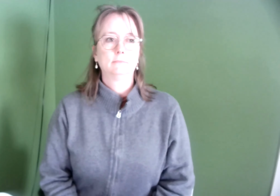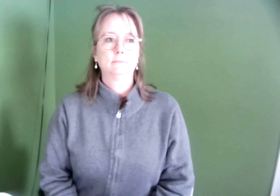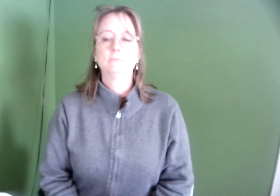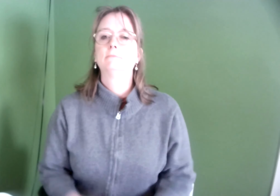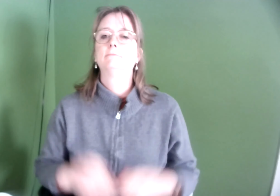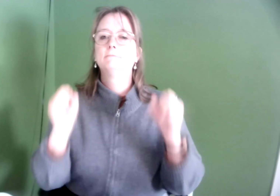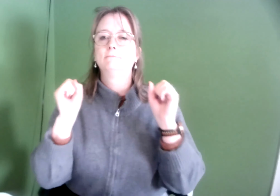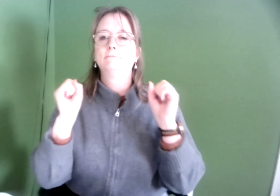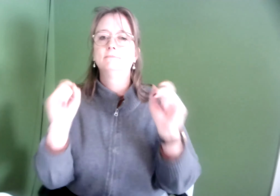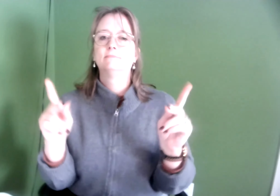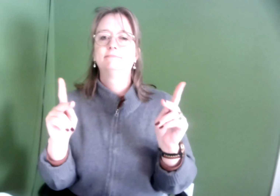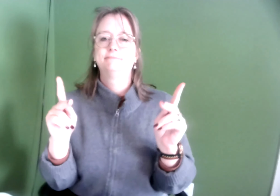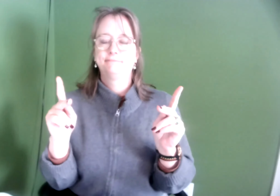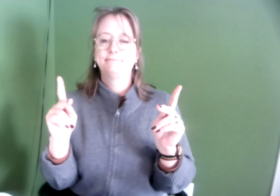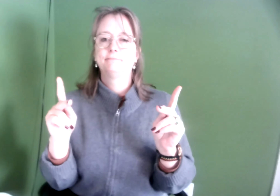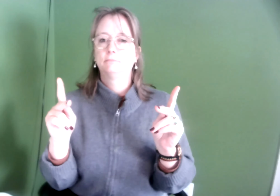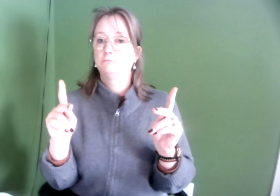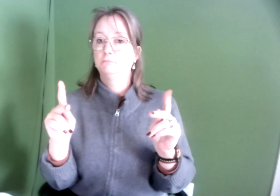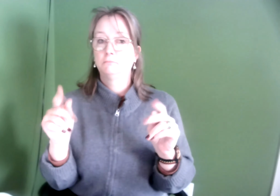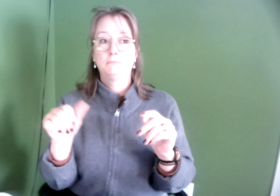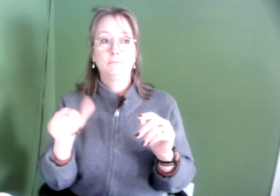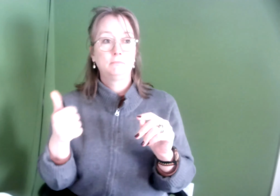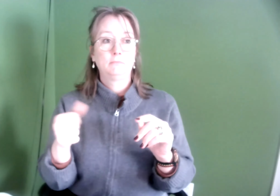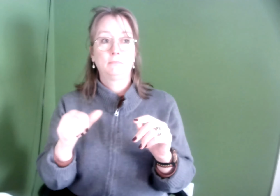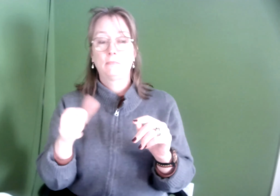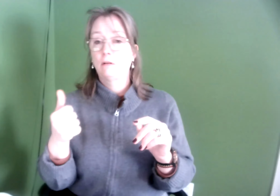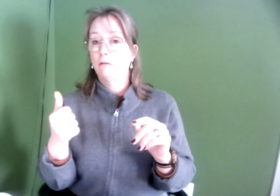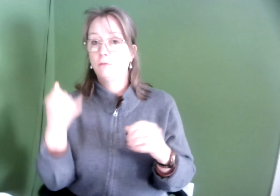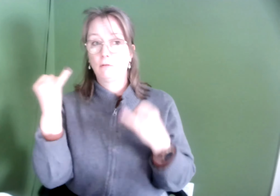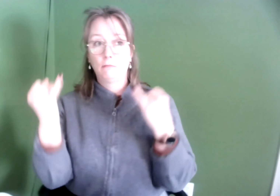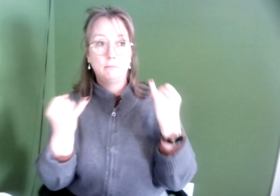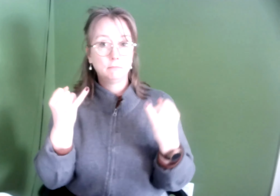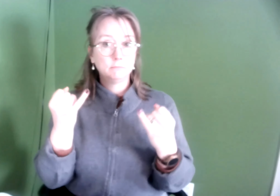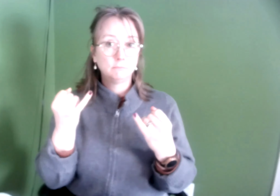All right. Any other thoughts before we